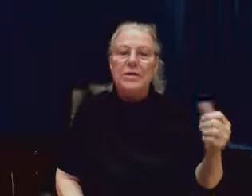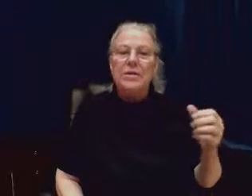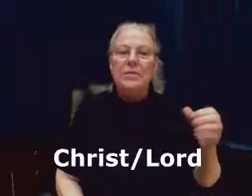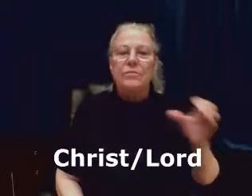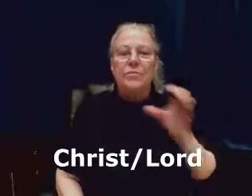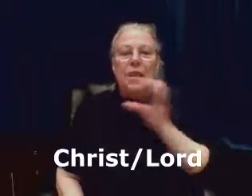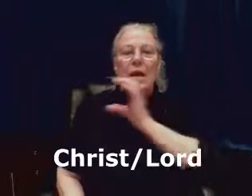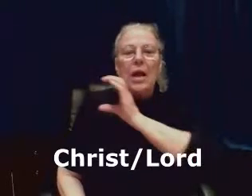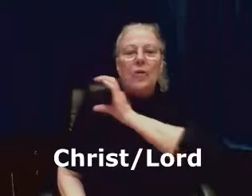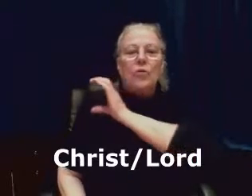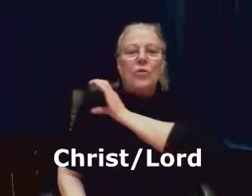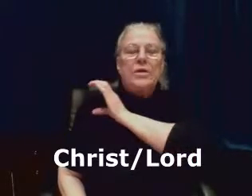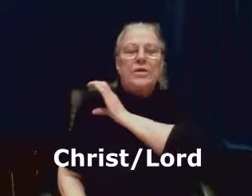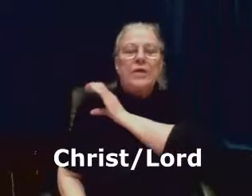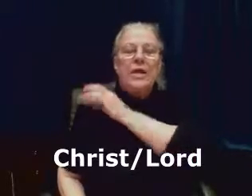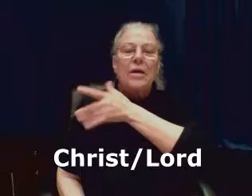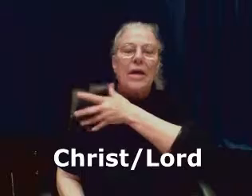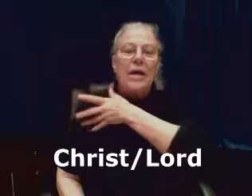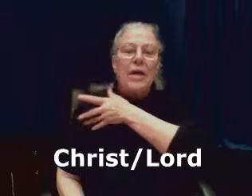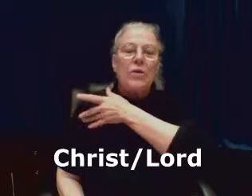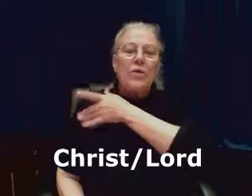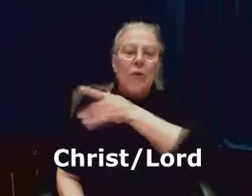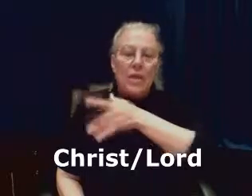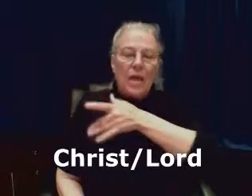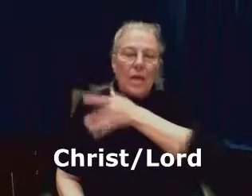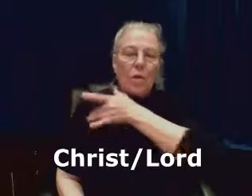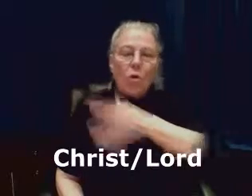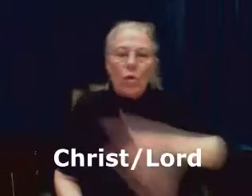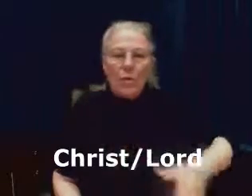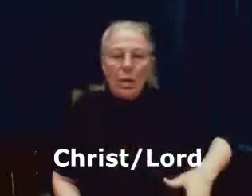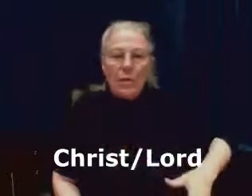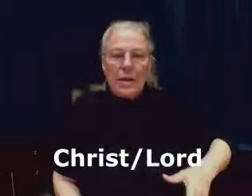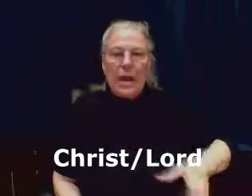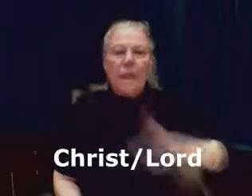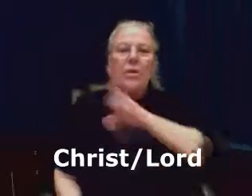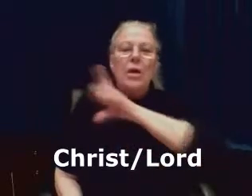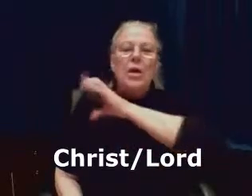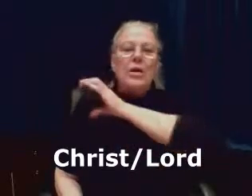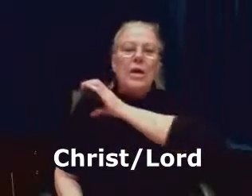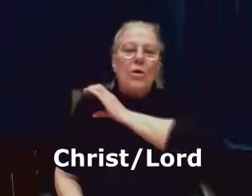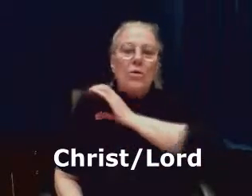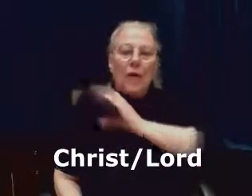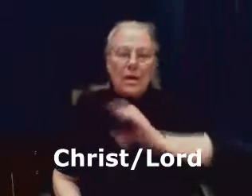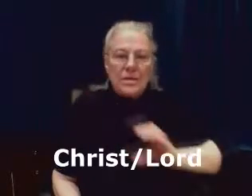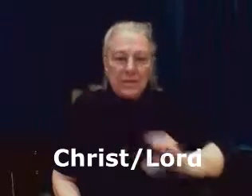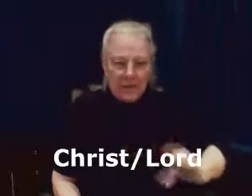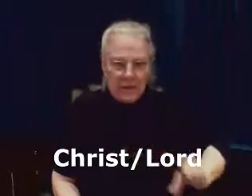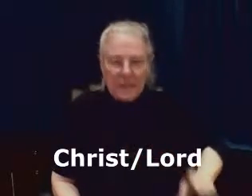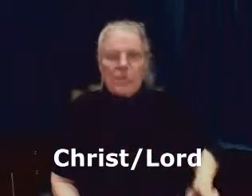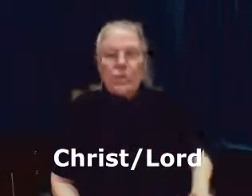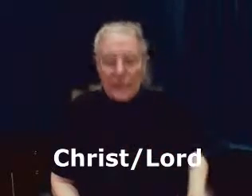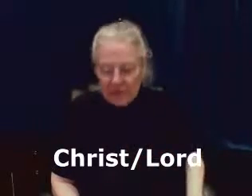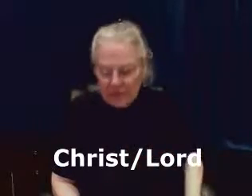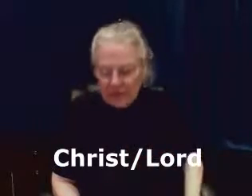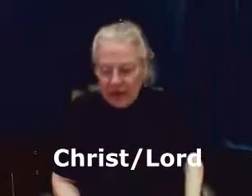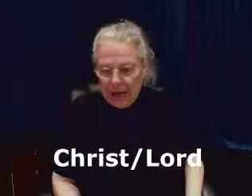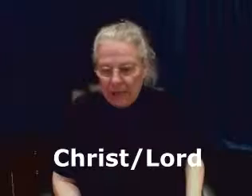Christ. And you're going to see, again, you had that Lord coming down. Now Christ is with the C.